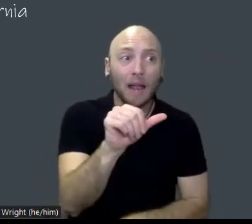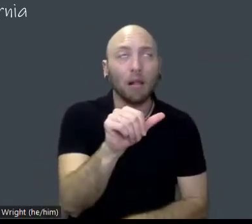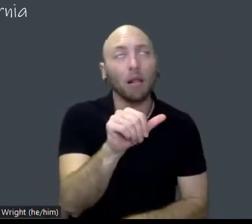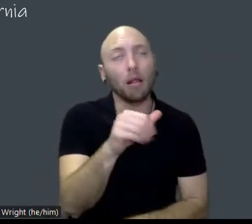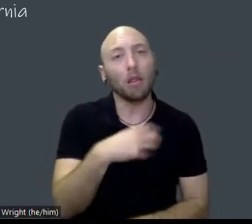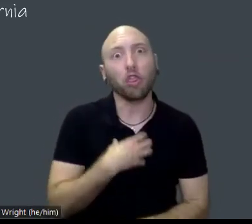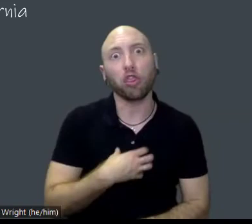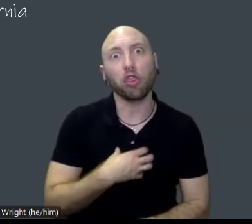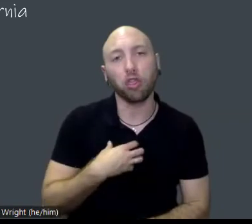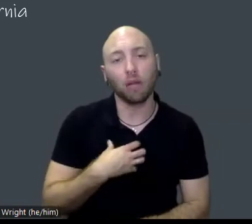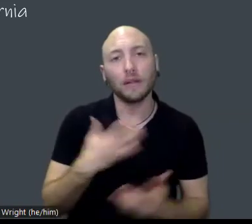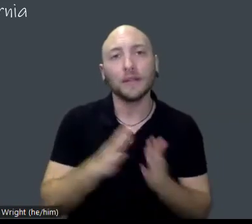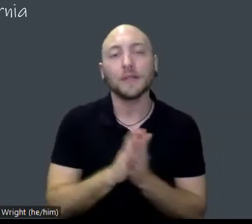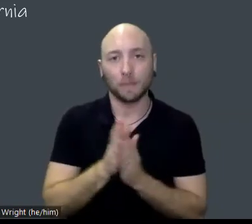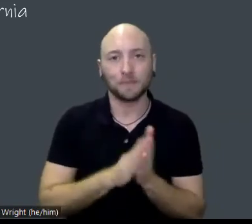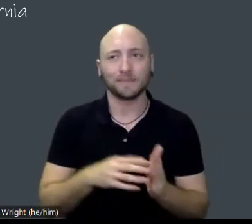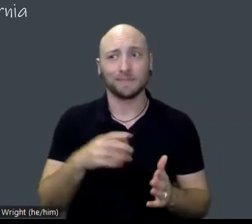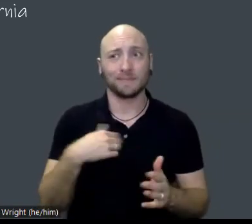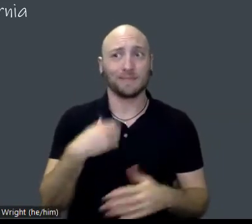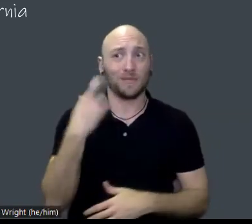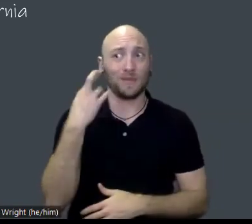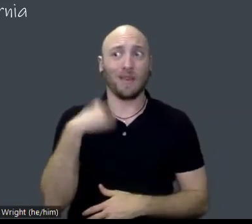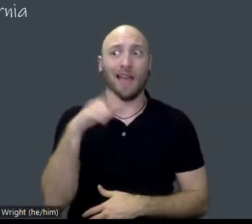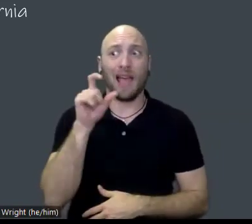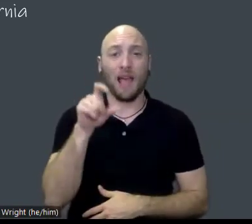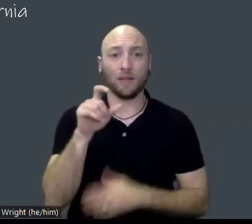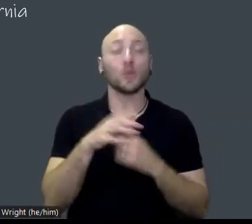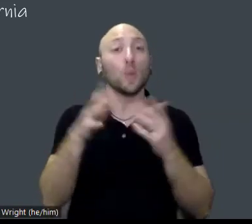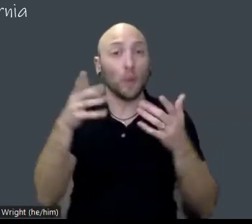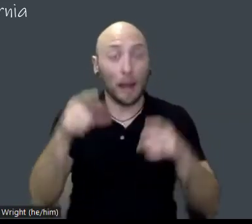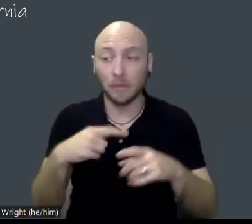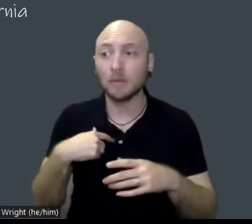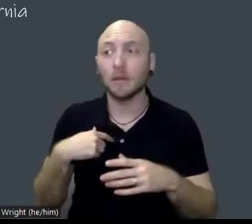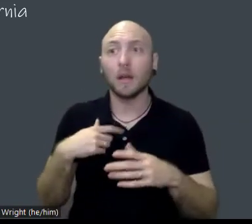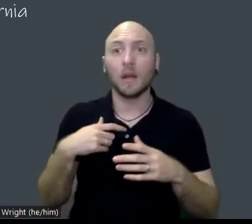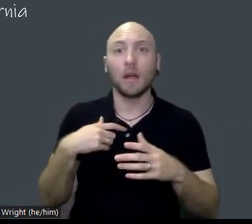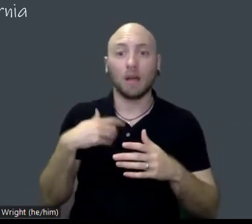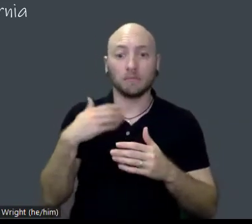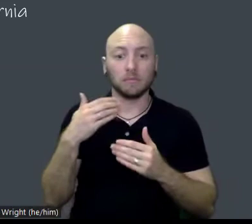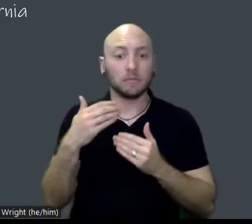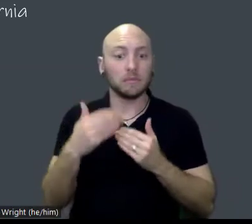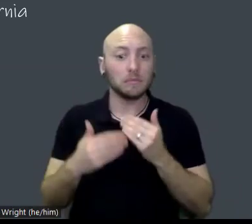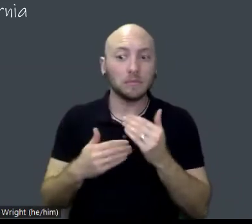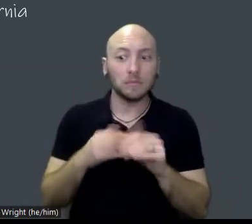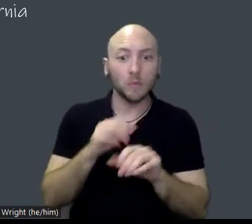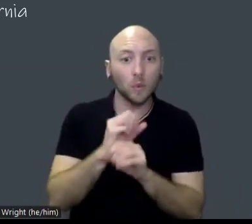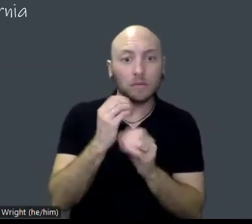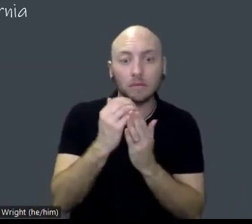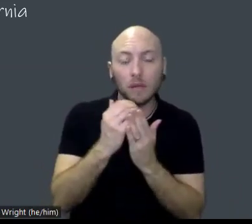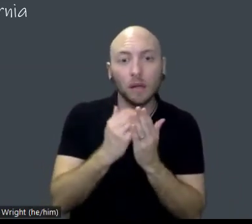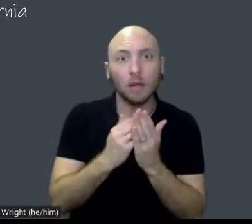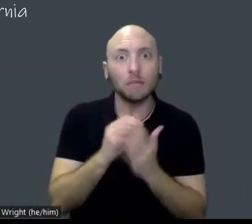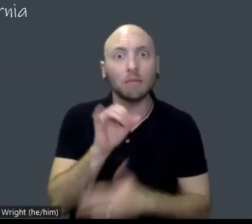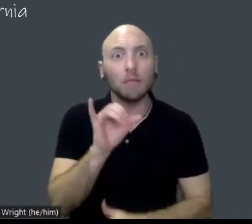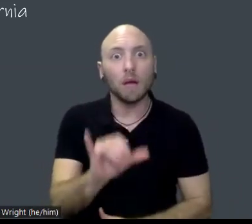I get through. I start really noticing major shifts in my the way that I view